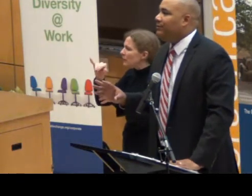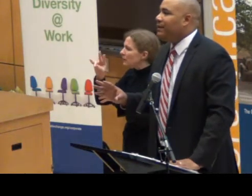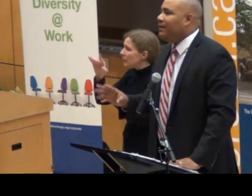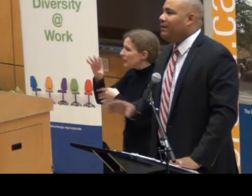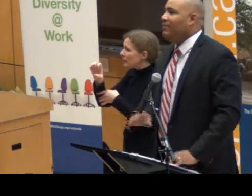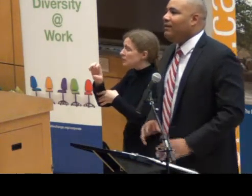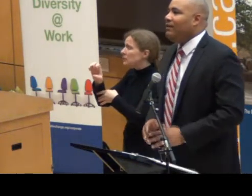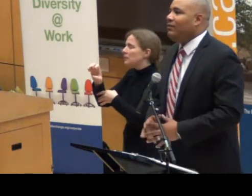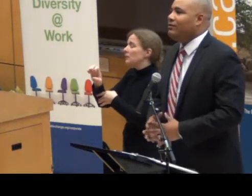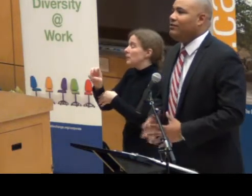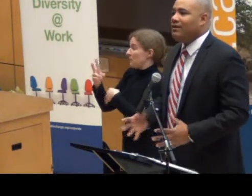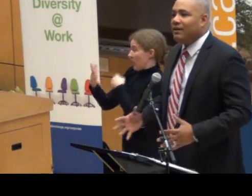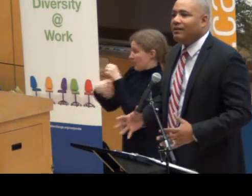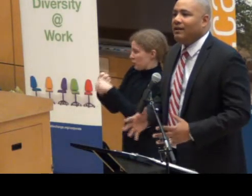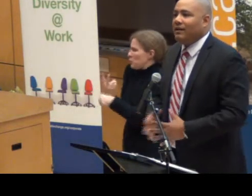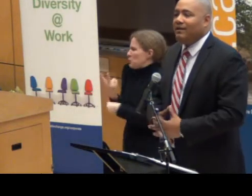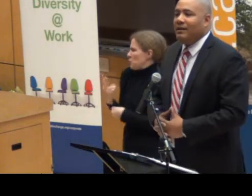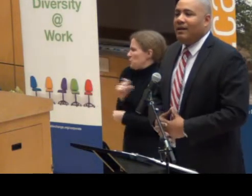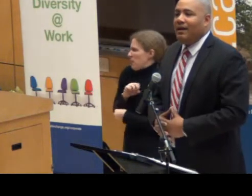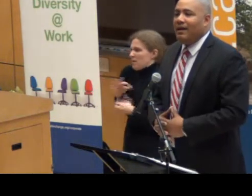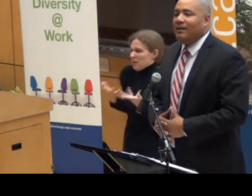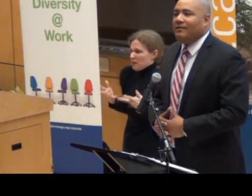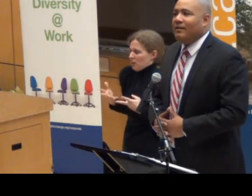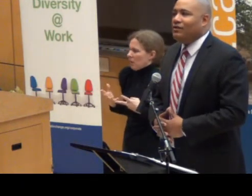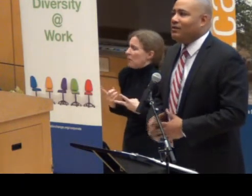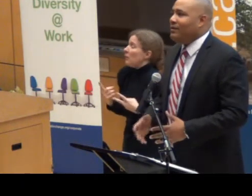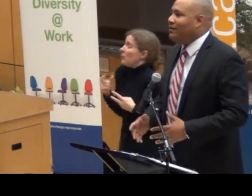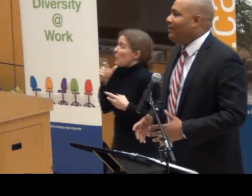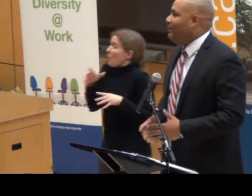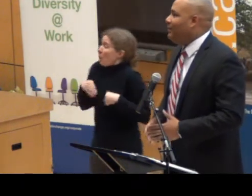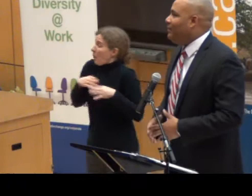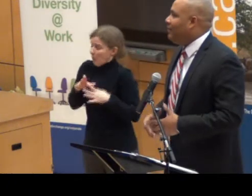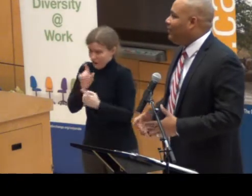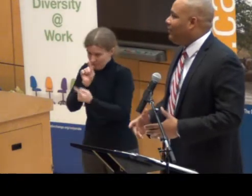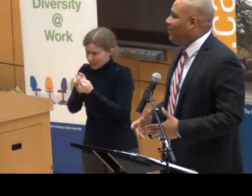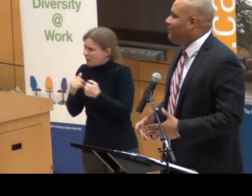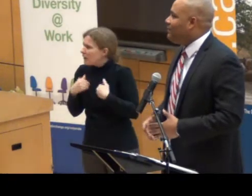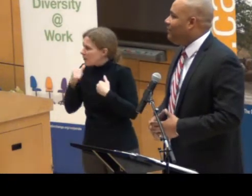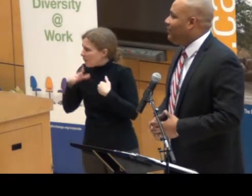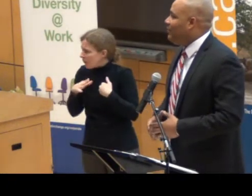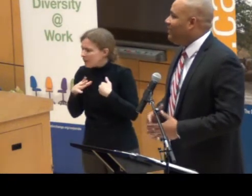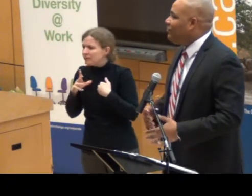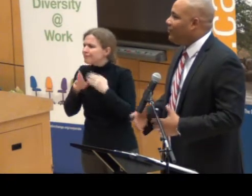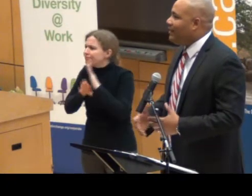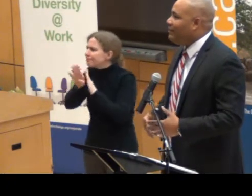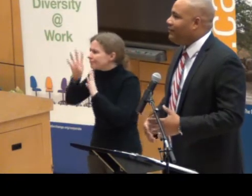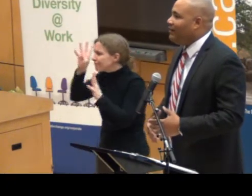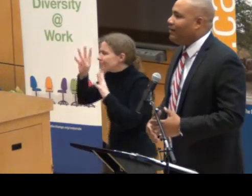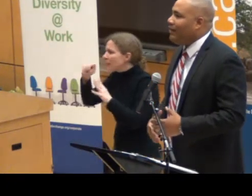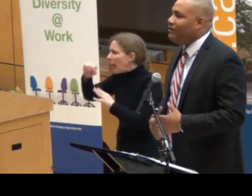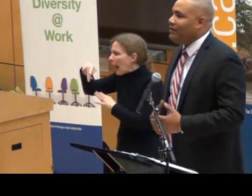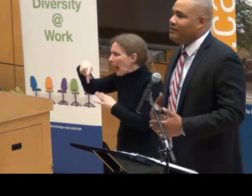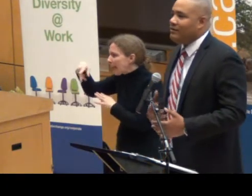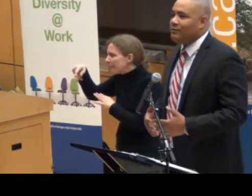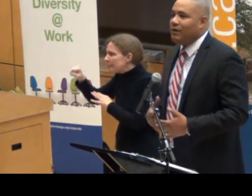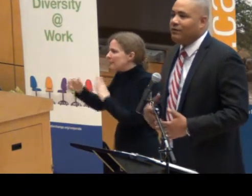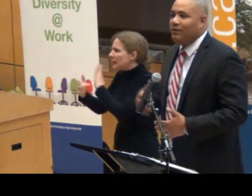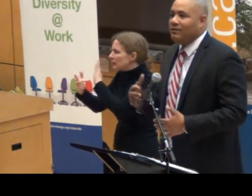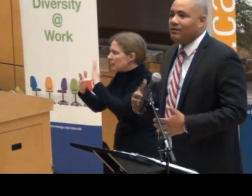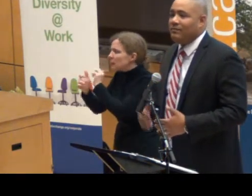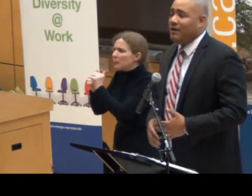5 years ago. And I met the owner, she's a young lady, and she started a company to build apps, and they built interactive technology